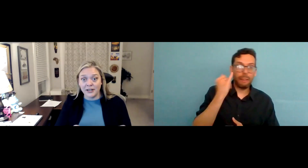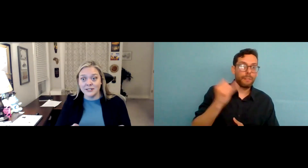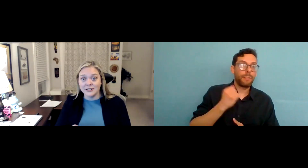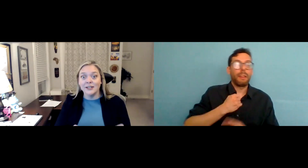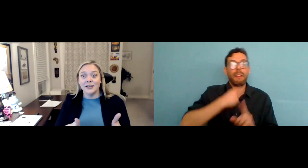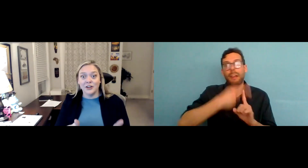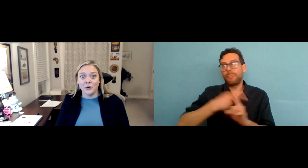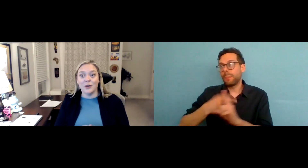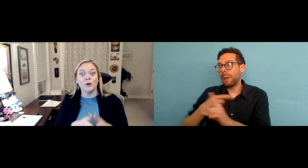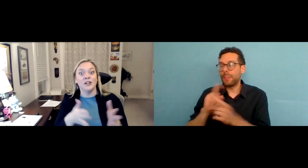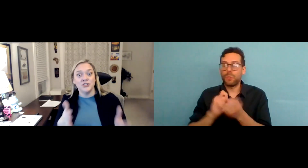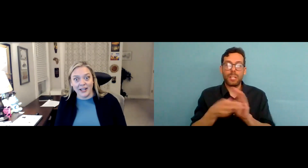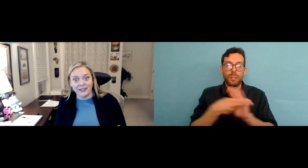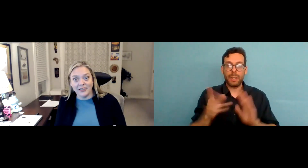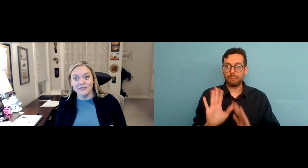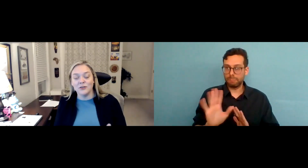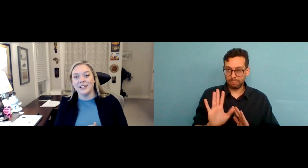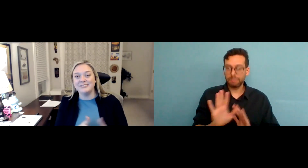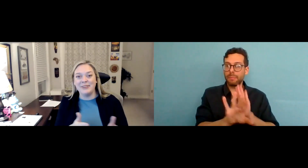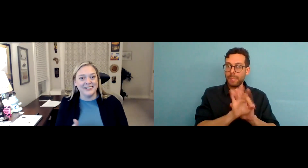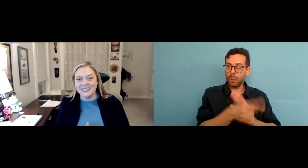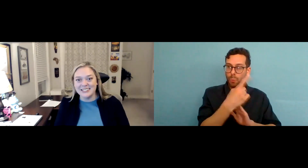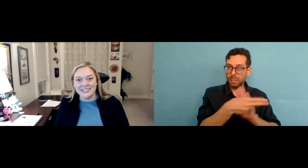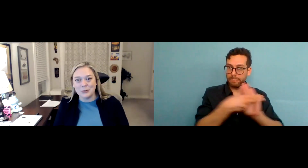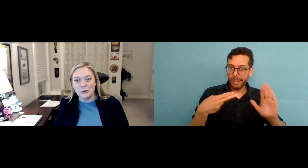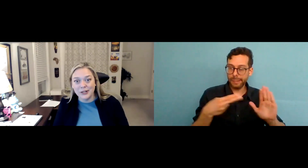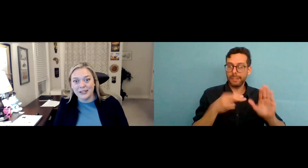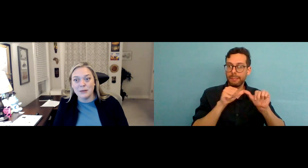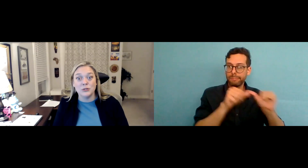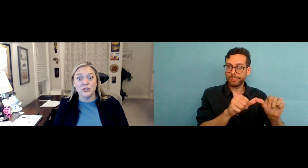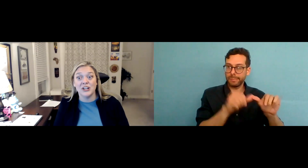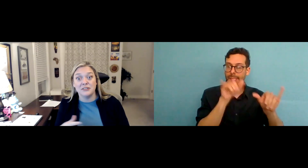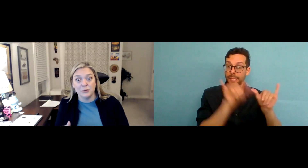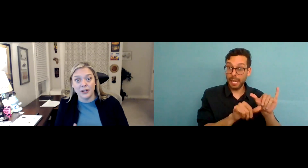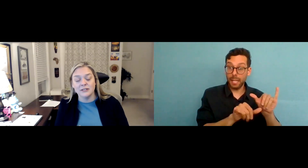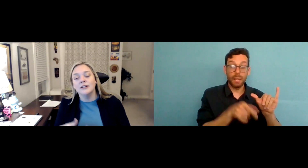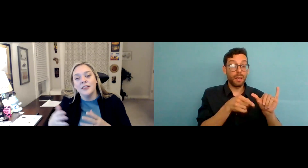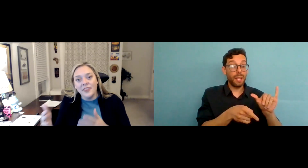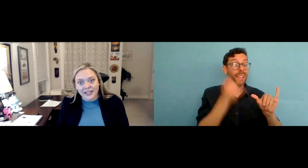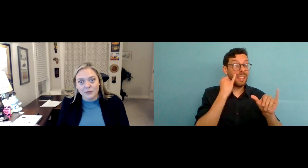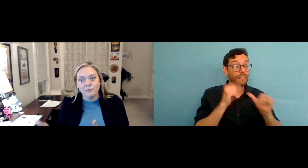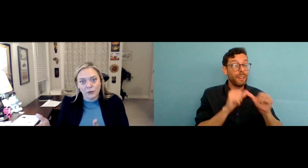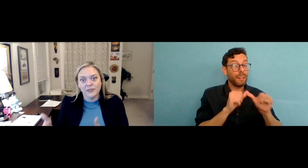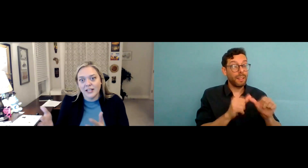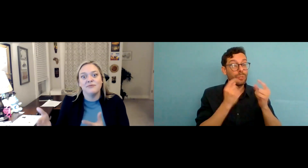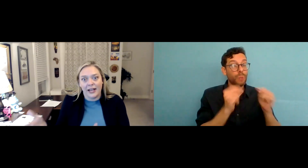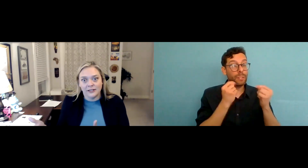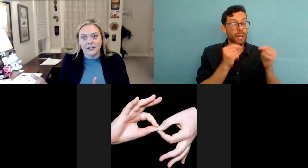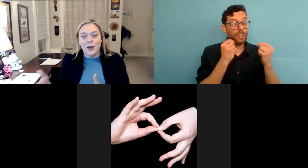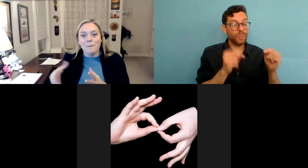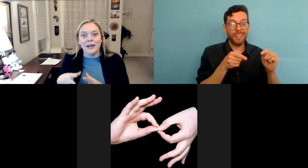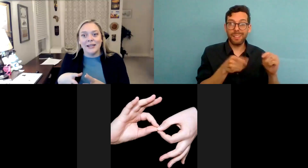this brand, and we're going to try it. And then if you're like, man, this doesn't seem to be working, maybe we should try a different brand. That's